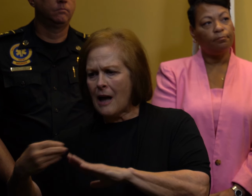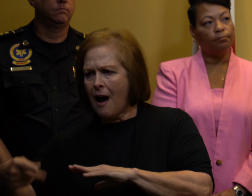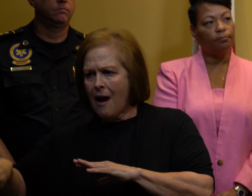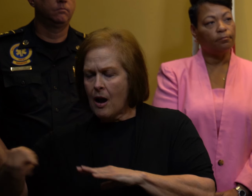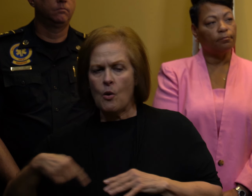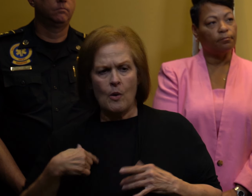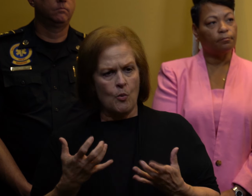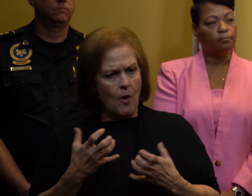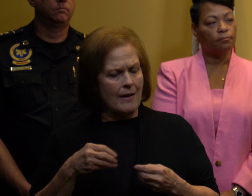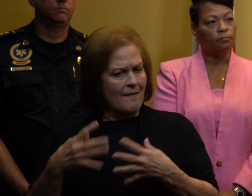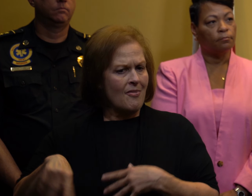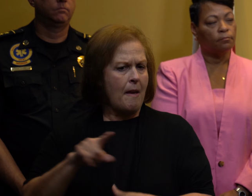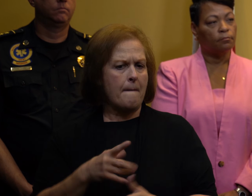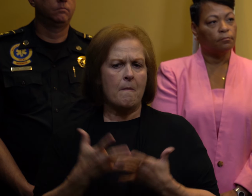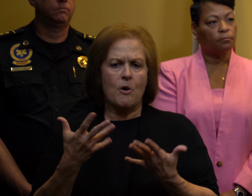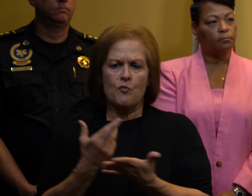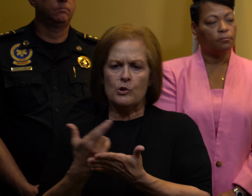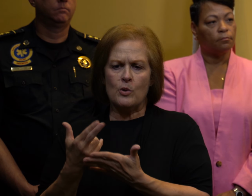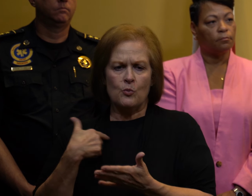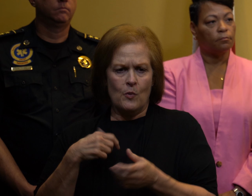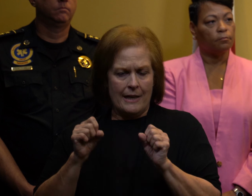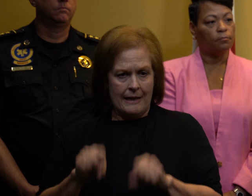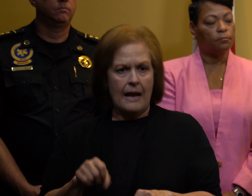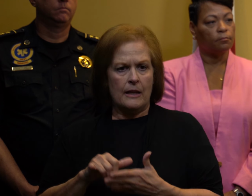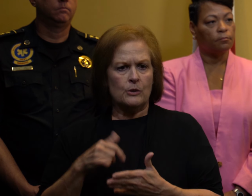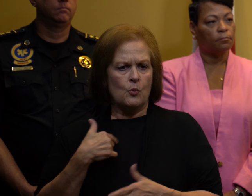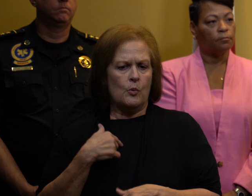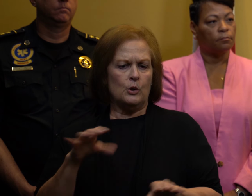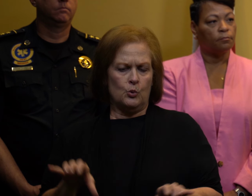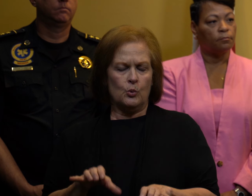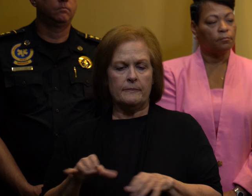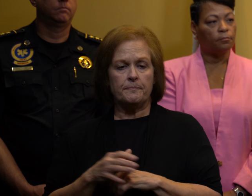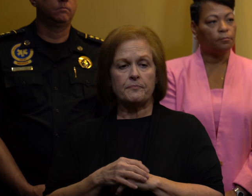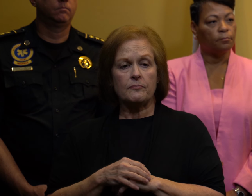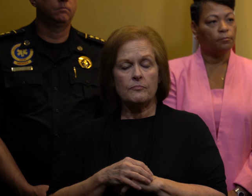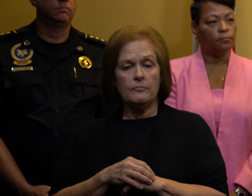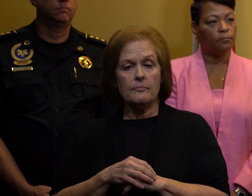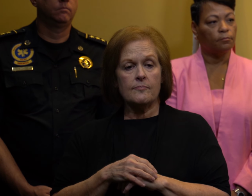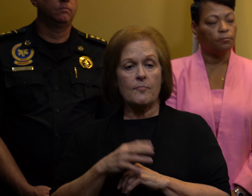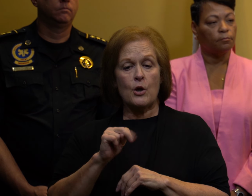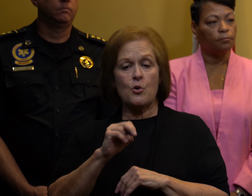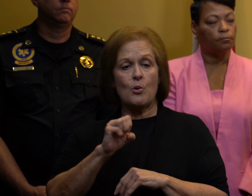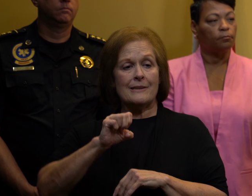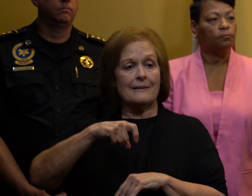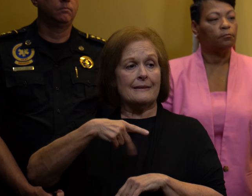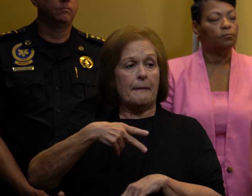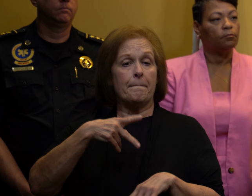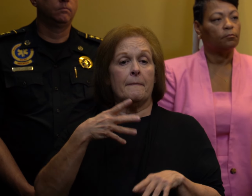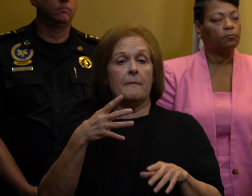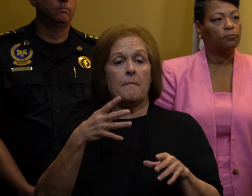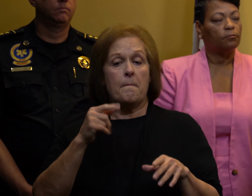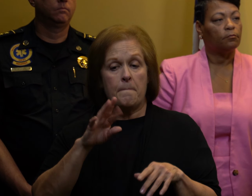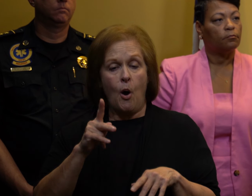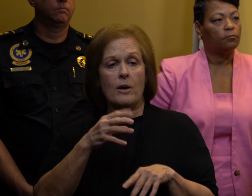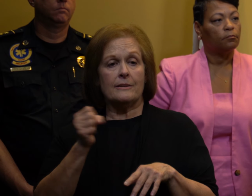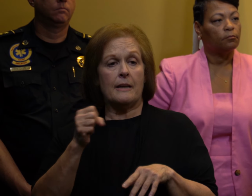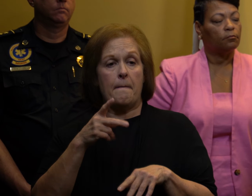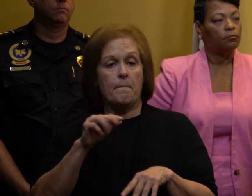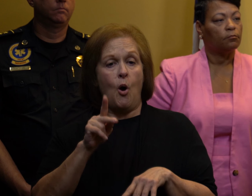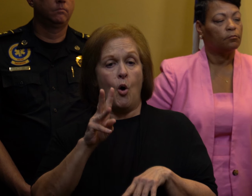get as much resource as we can to them, and that's what we're working on. And so we've got NOSEP, Parks and Parkways,